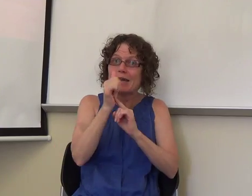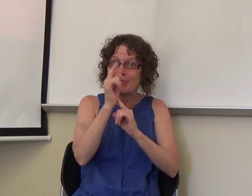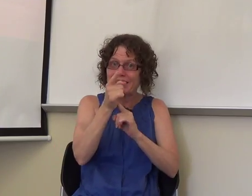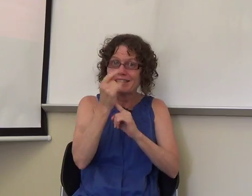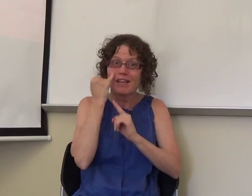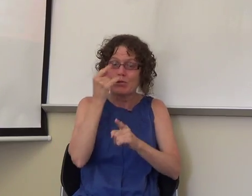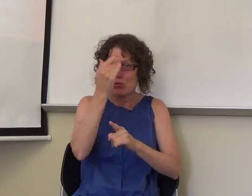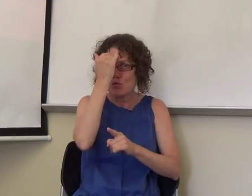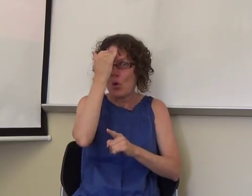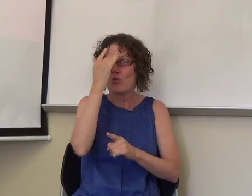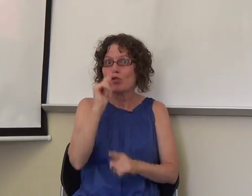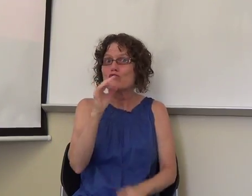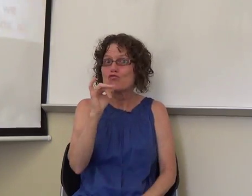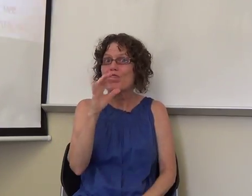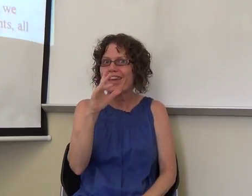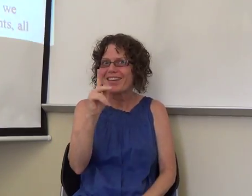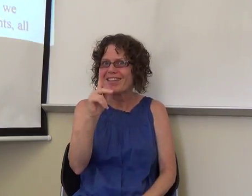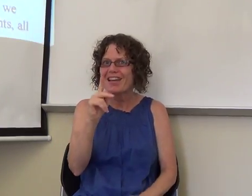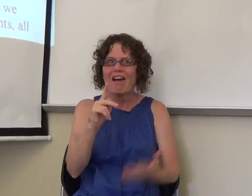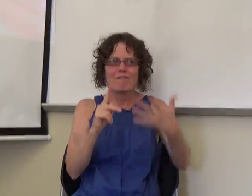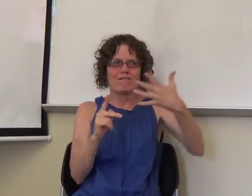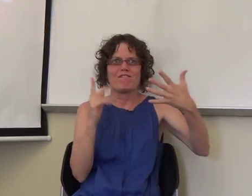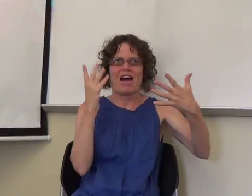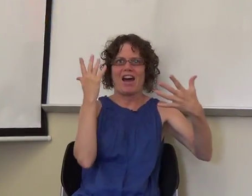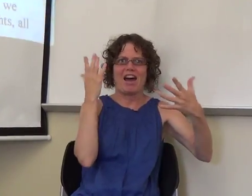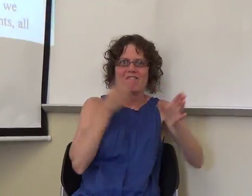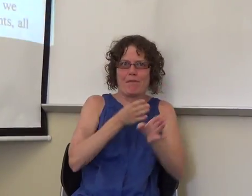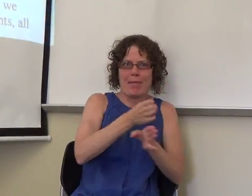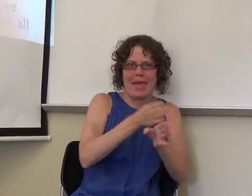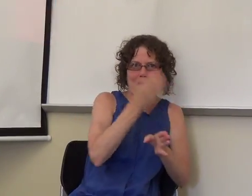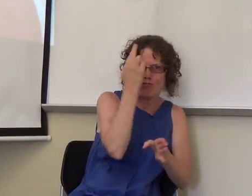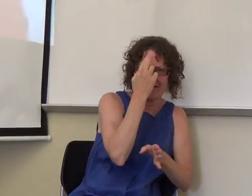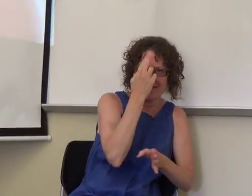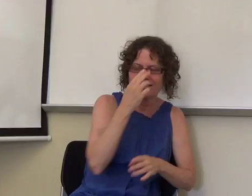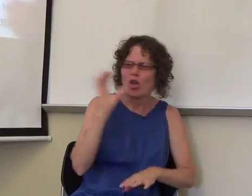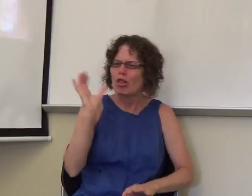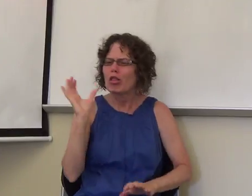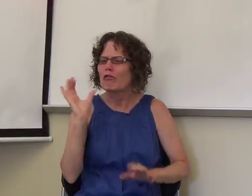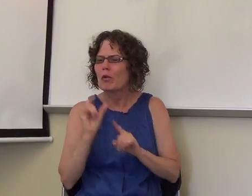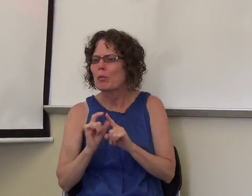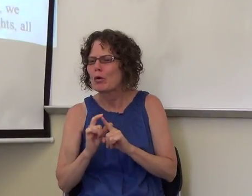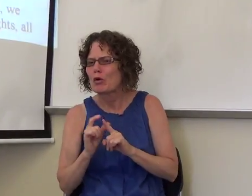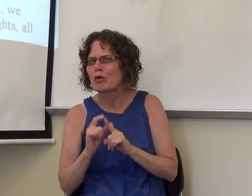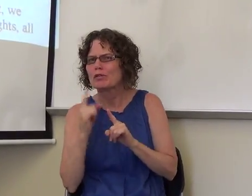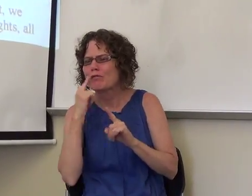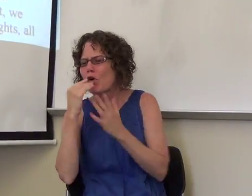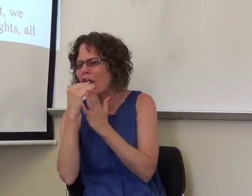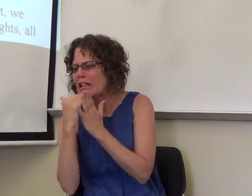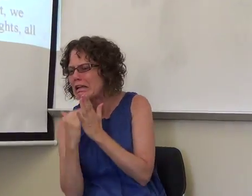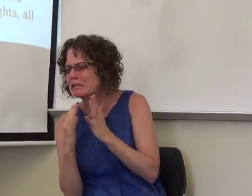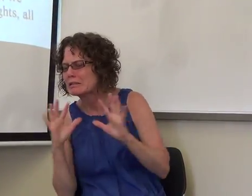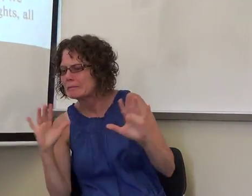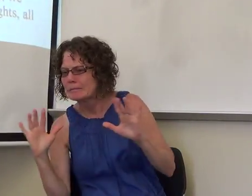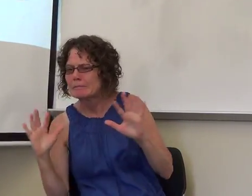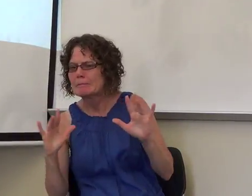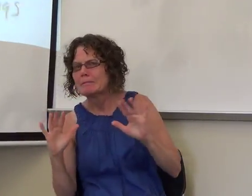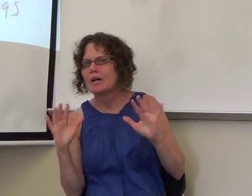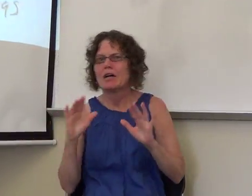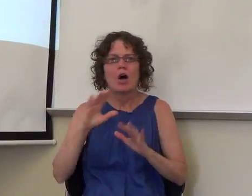right? 5 main reasons, look for the words that do the list. All you had to write here was why